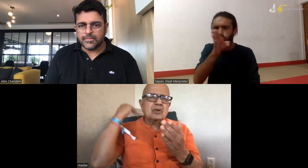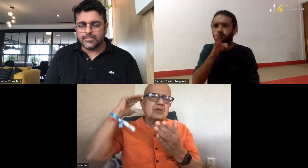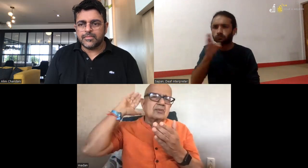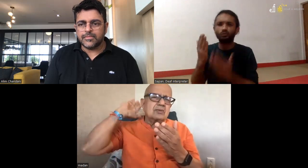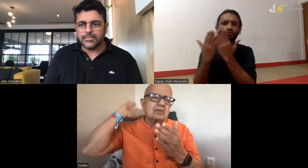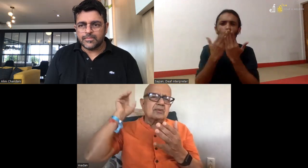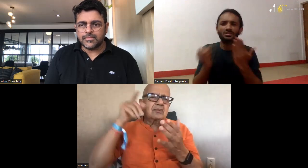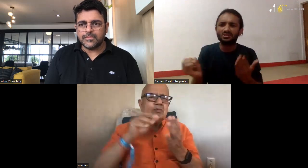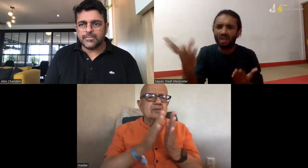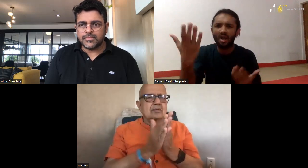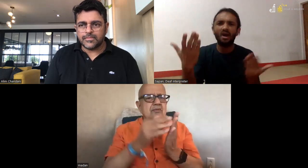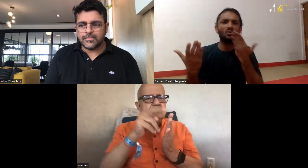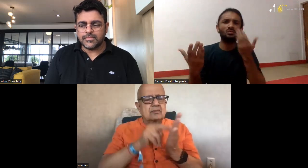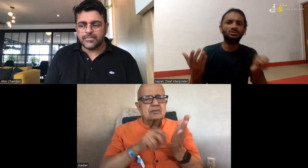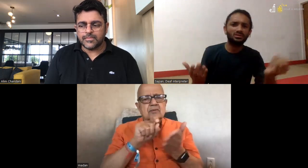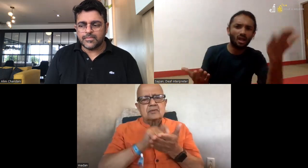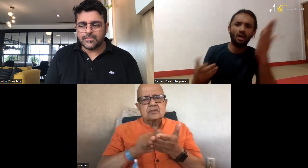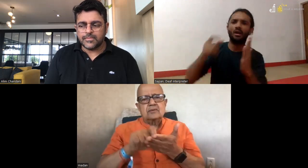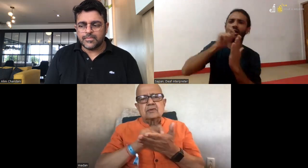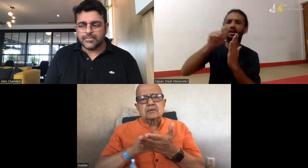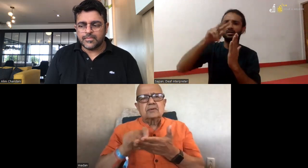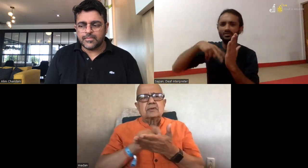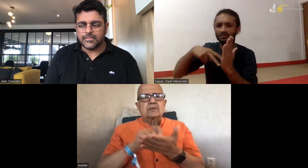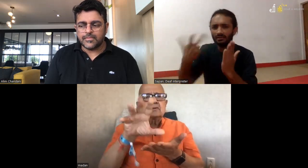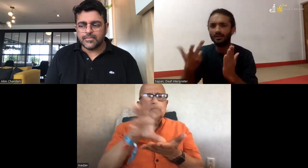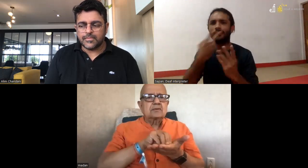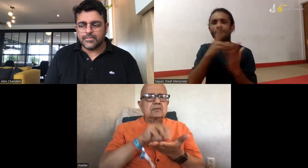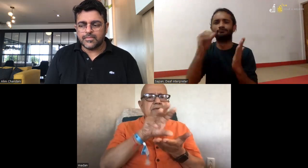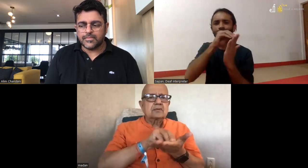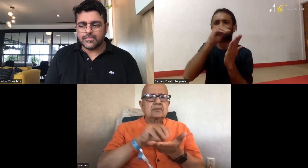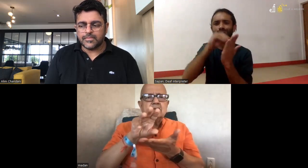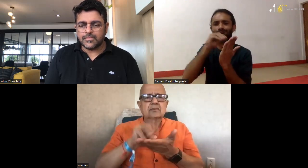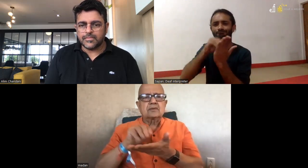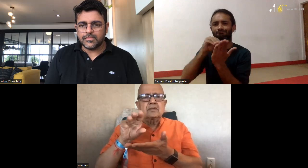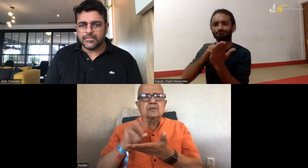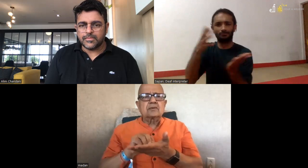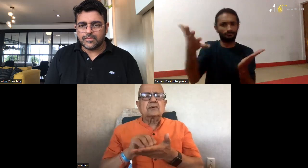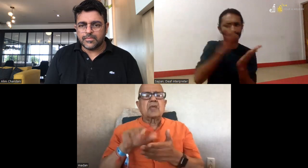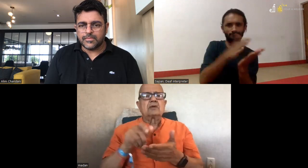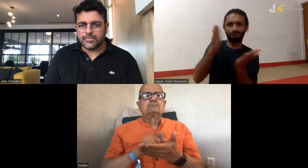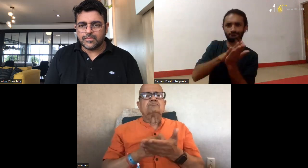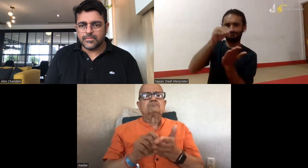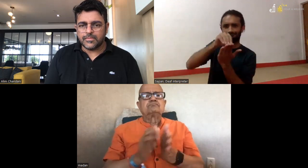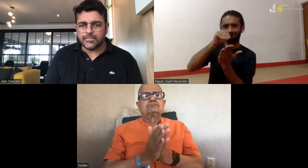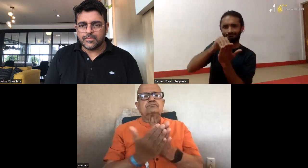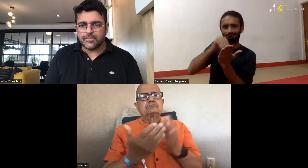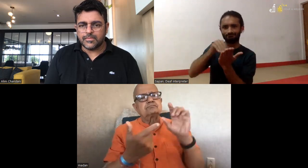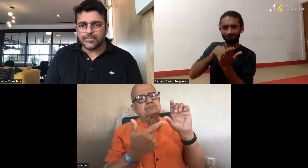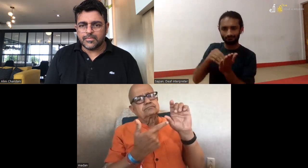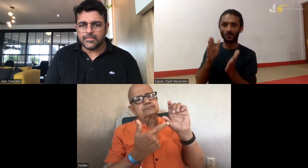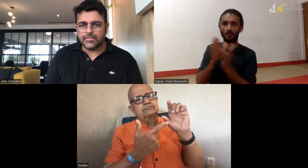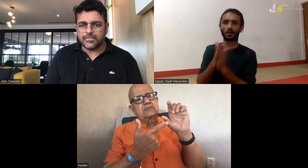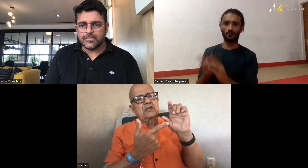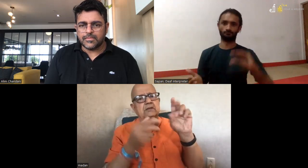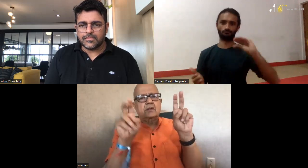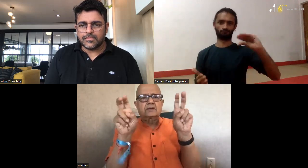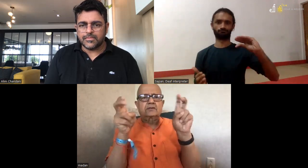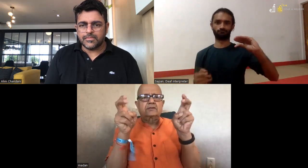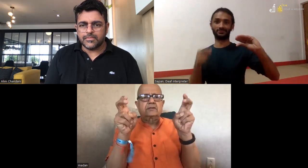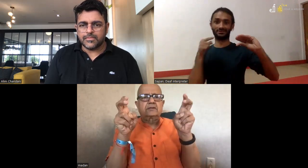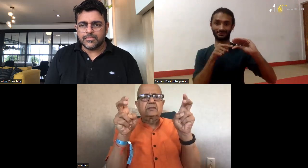India and start the research, start writing about when did different schools start, when did the education start. And I